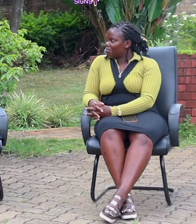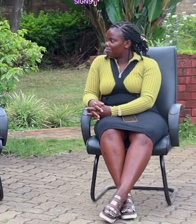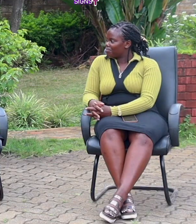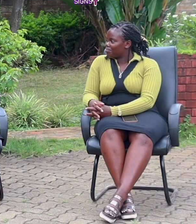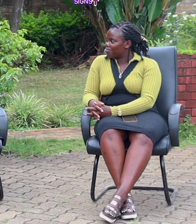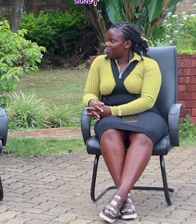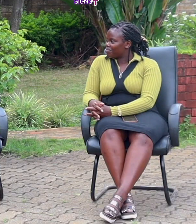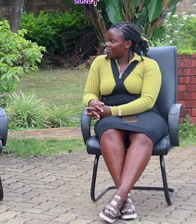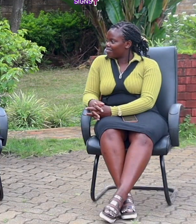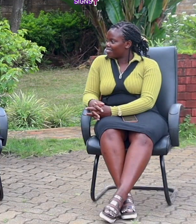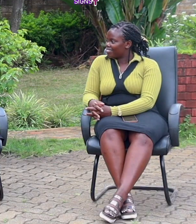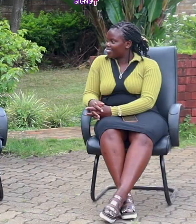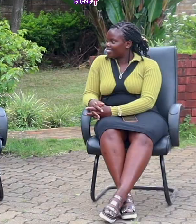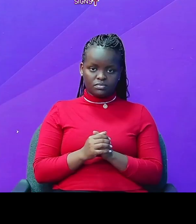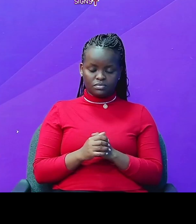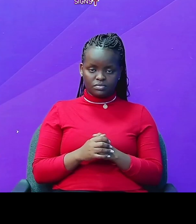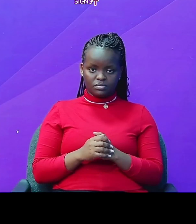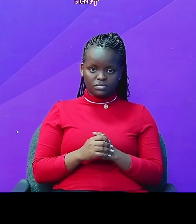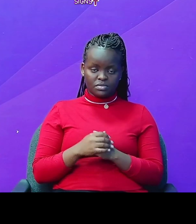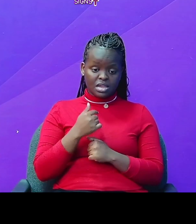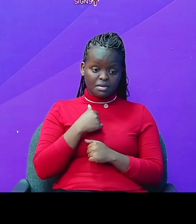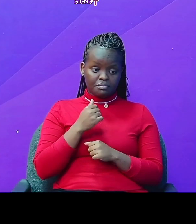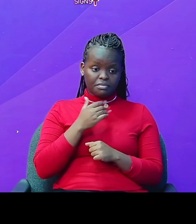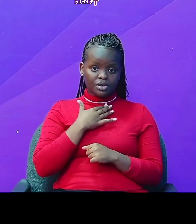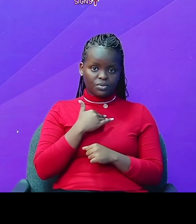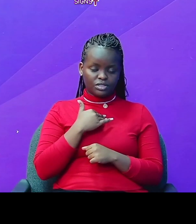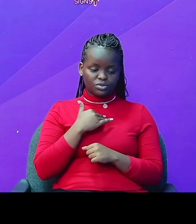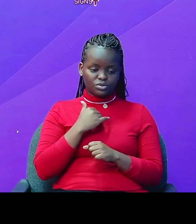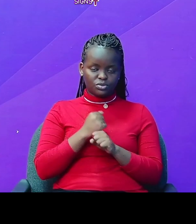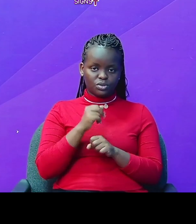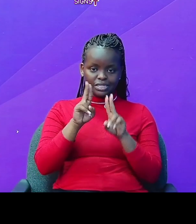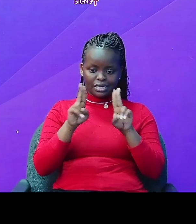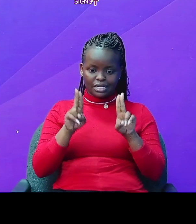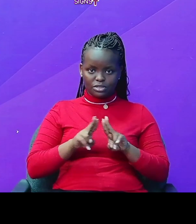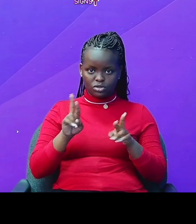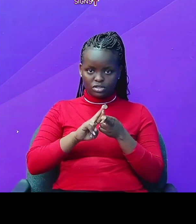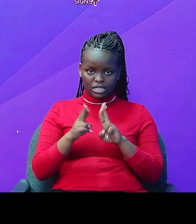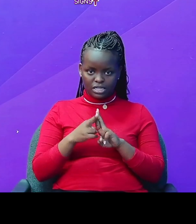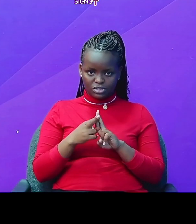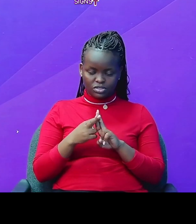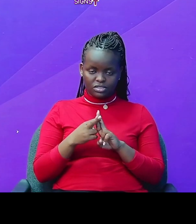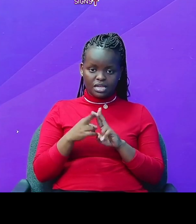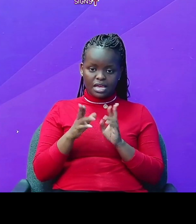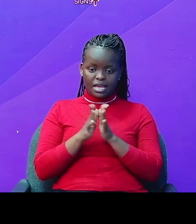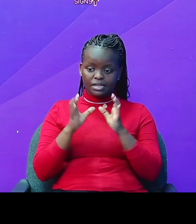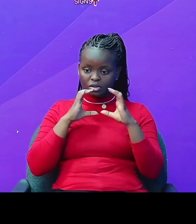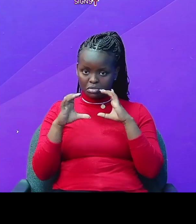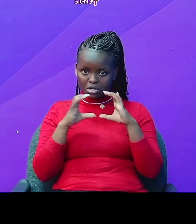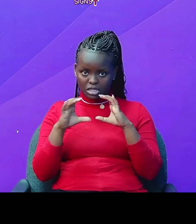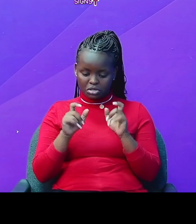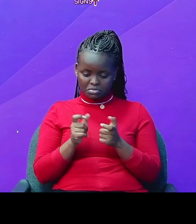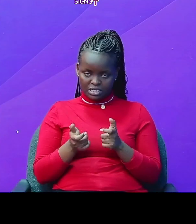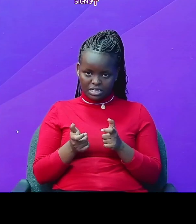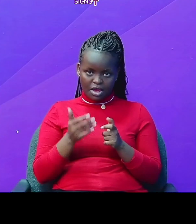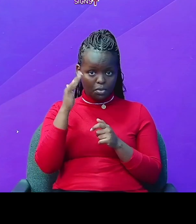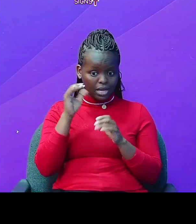become? Actually, I would like to do international relation and mass media and communication. Yeah, because communication